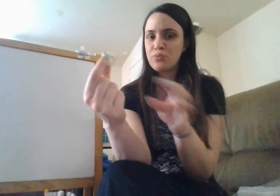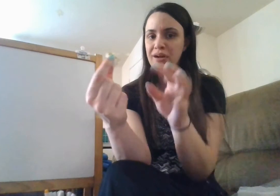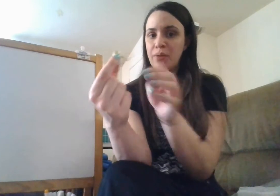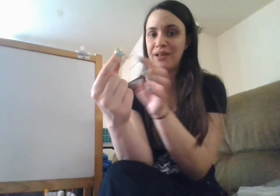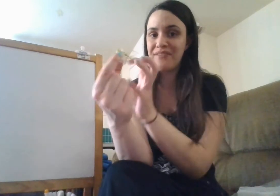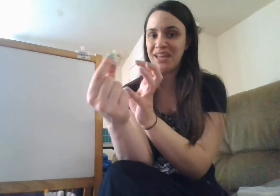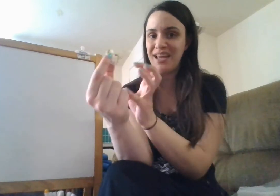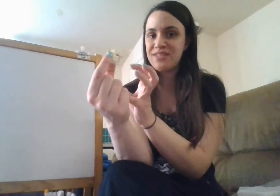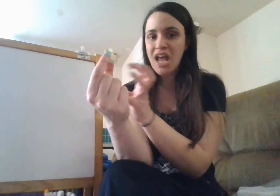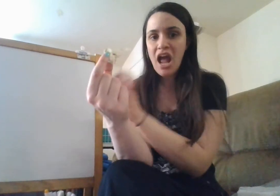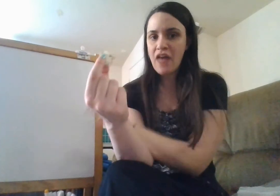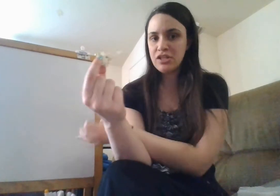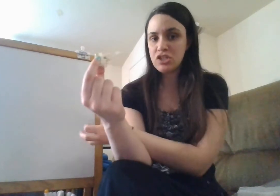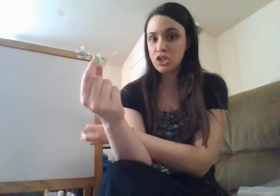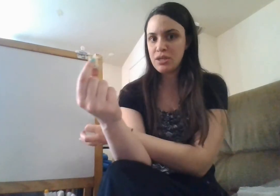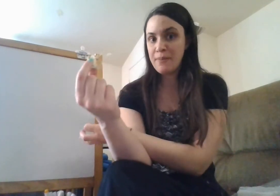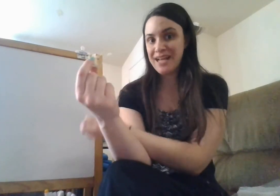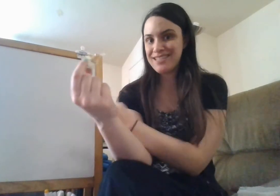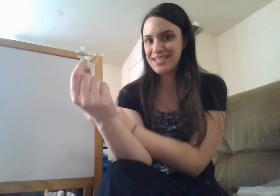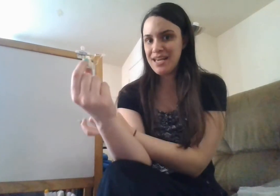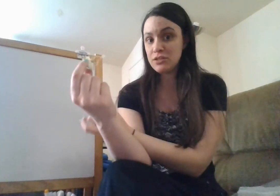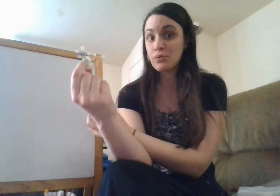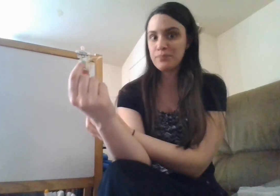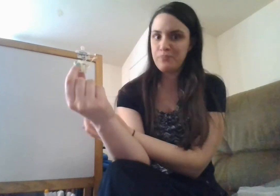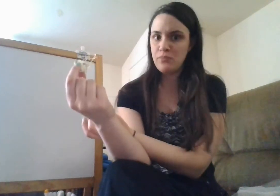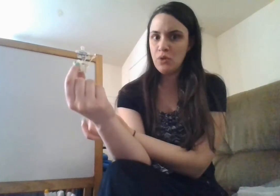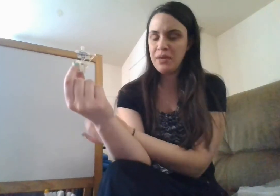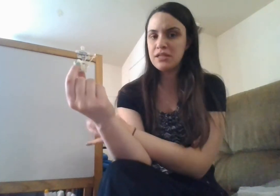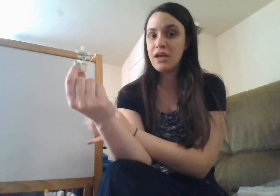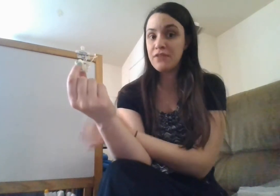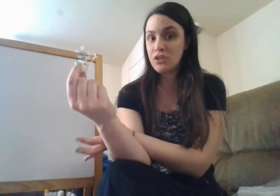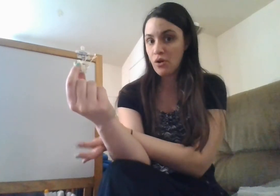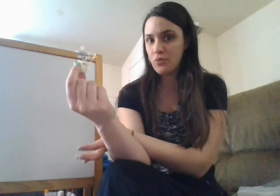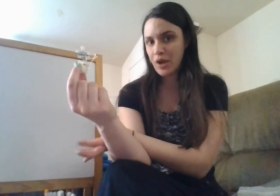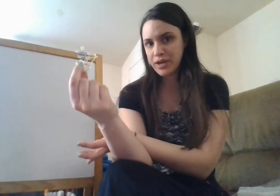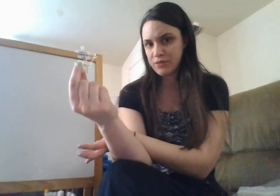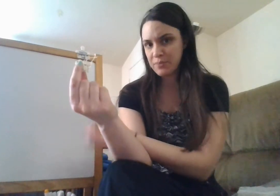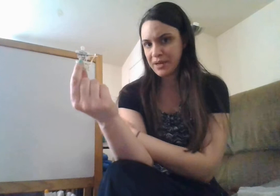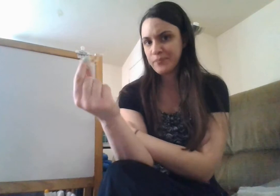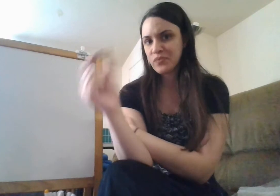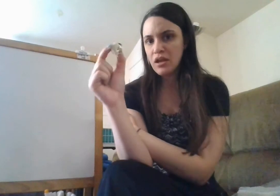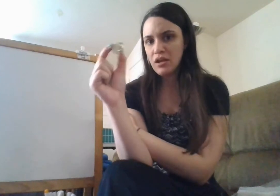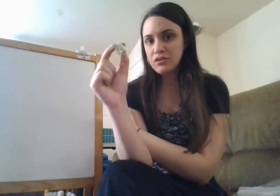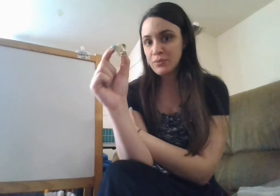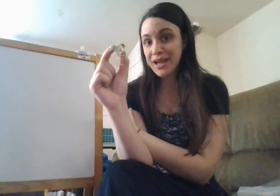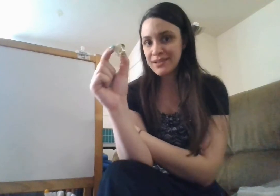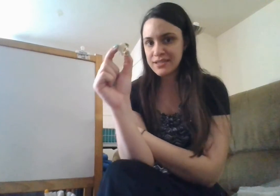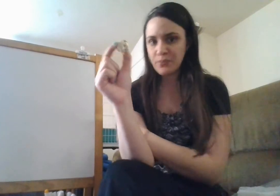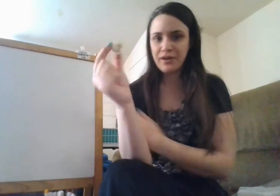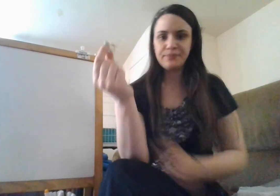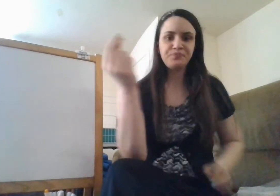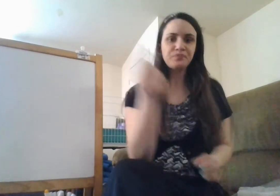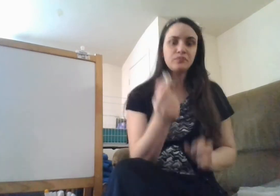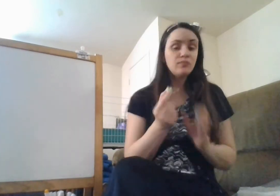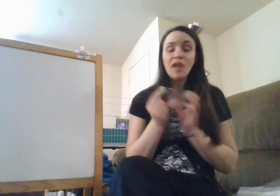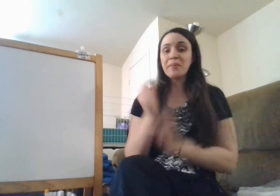it will have leaves and then start to make seeds or new beans of its own that we could replant. So we're getting somewhere. I'm going to